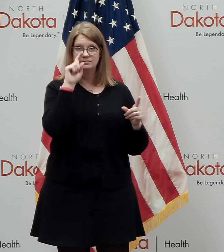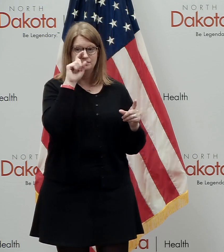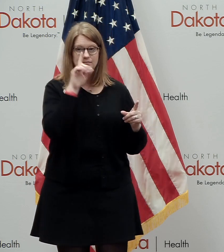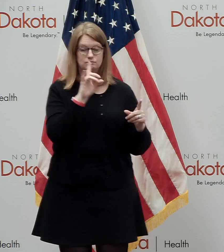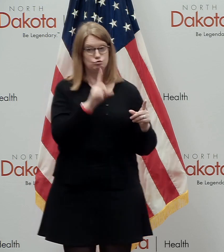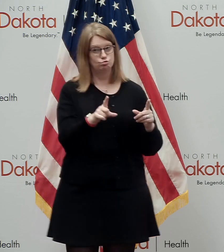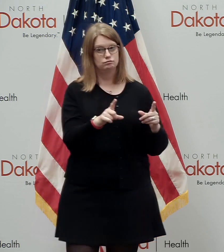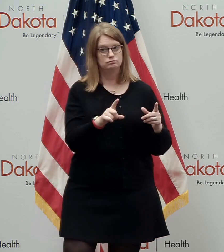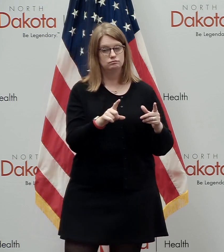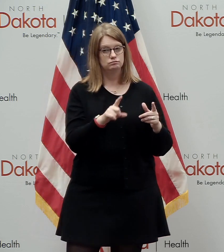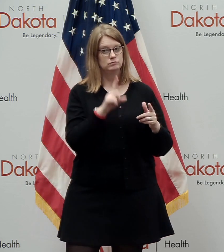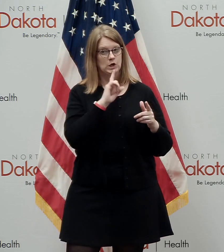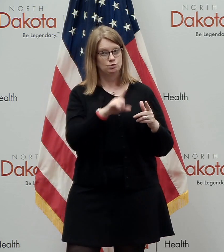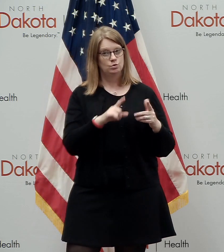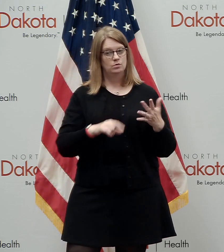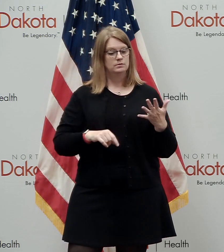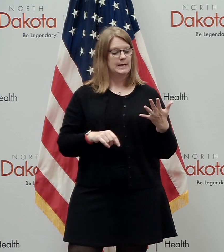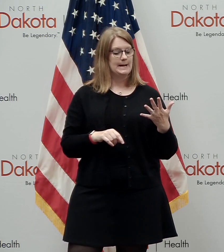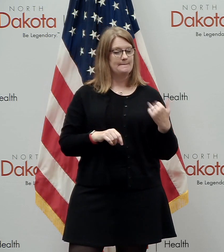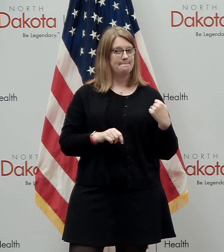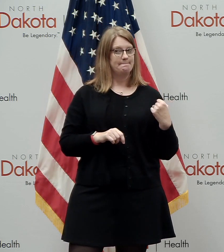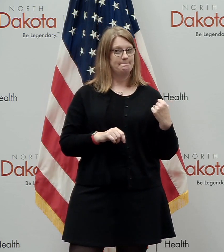true, and we,